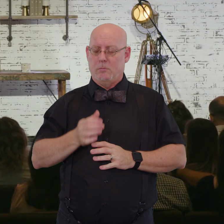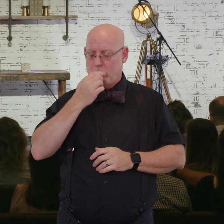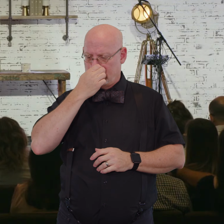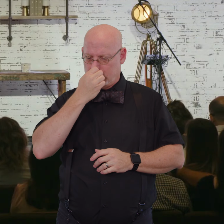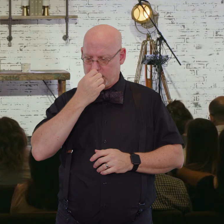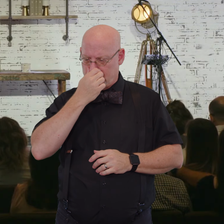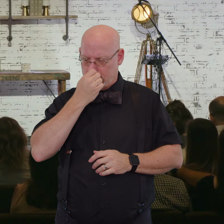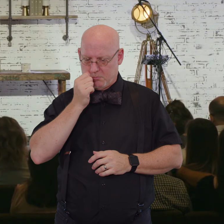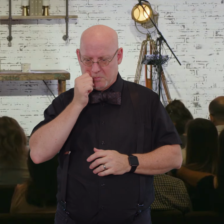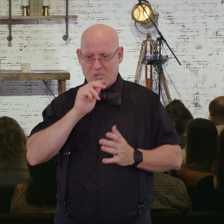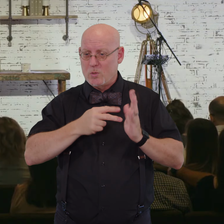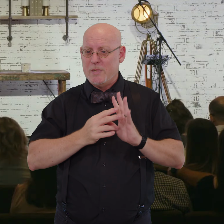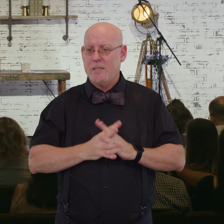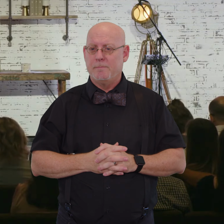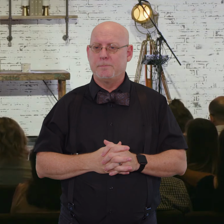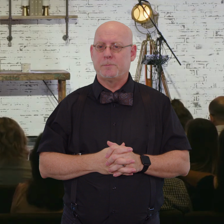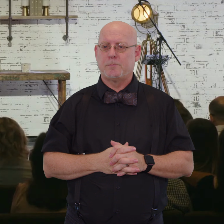what does that mean